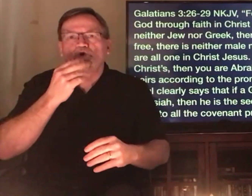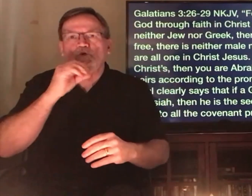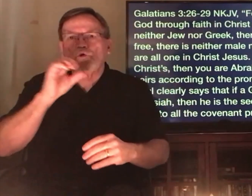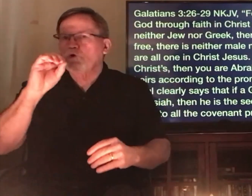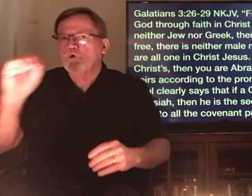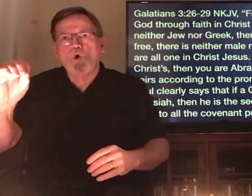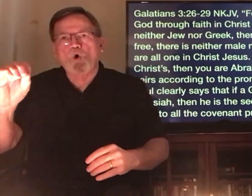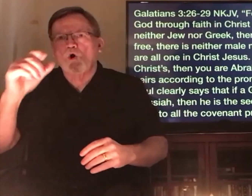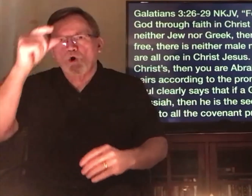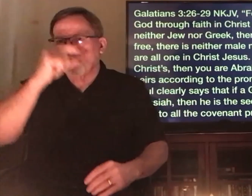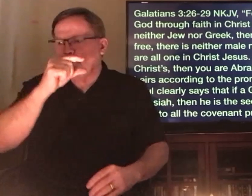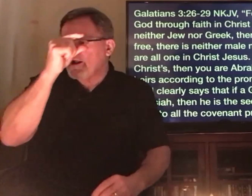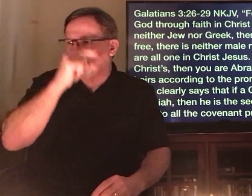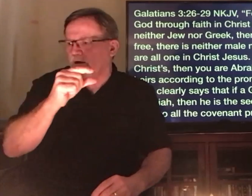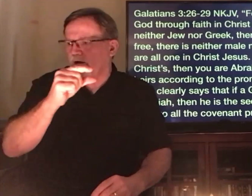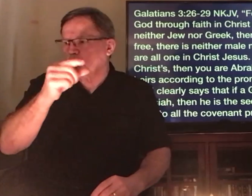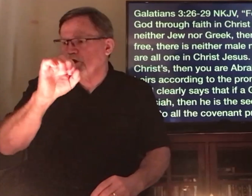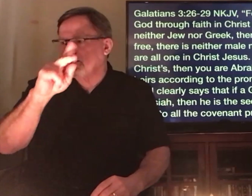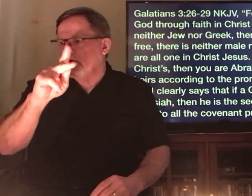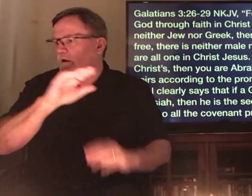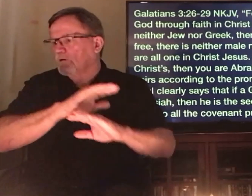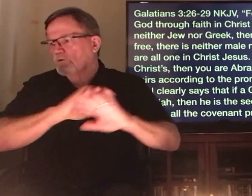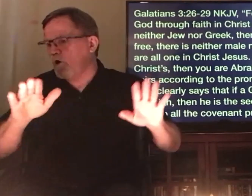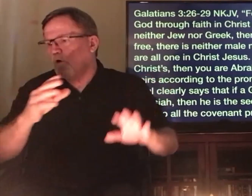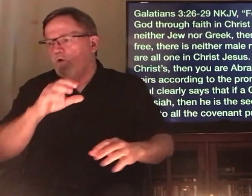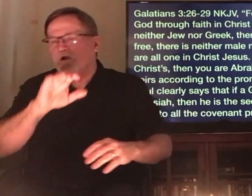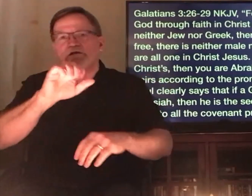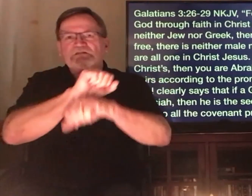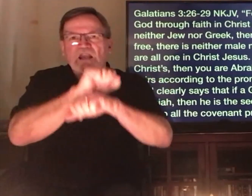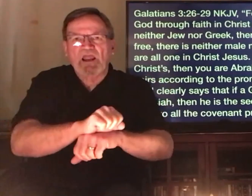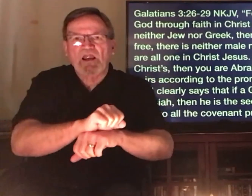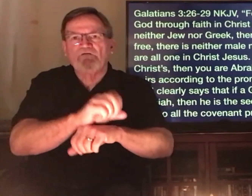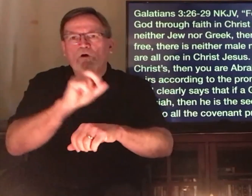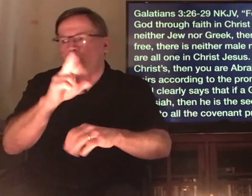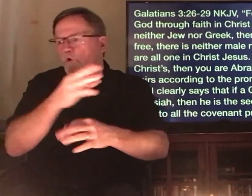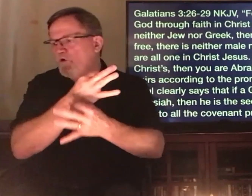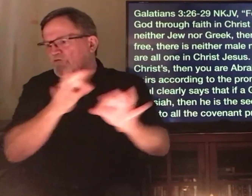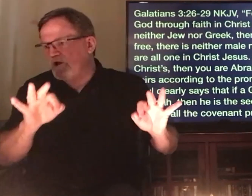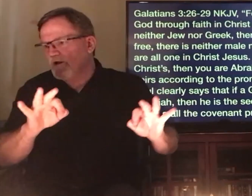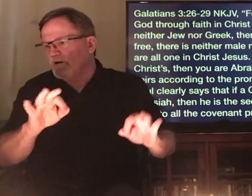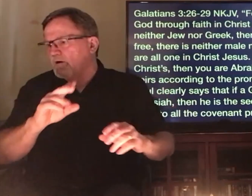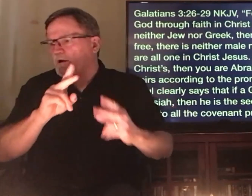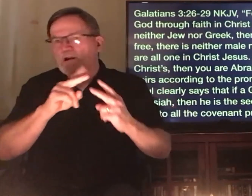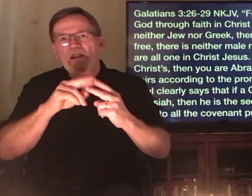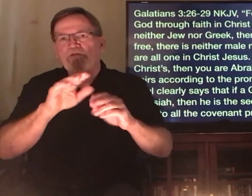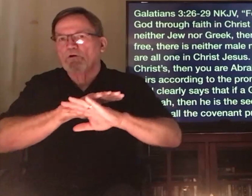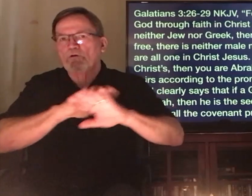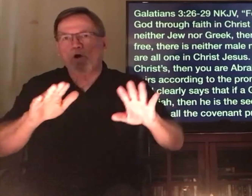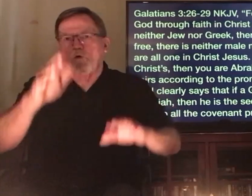I'm better than you. No. But if you are arrogant,